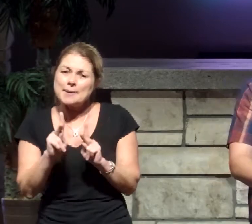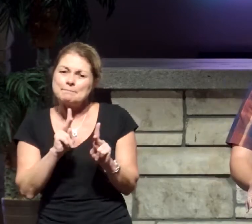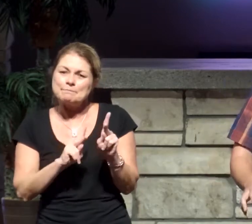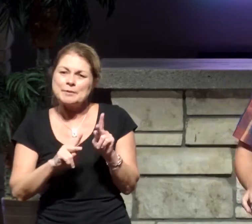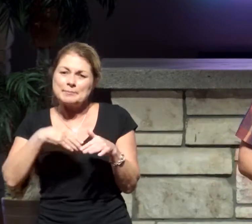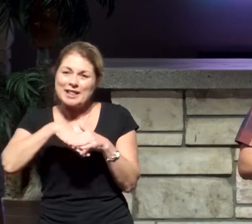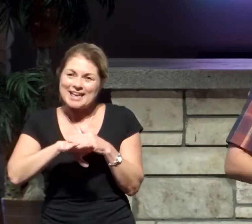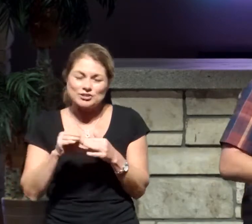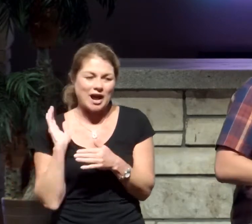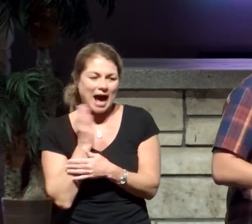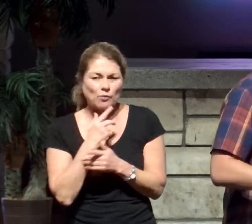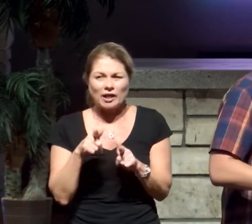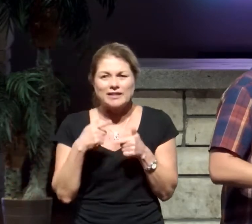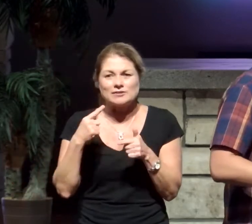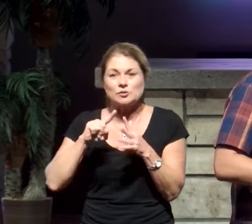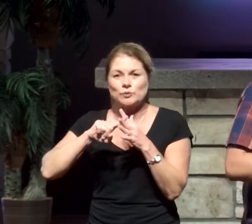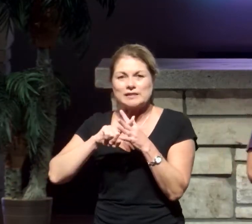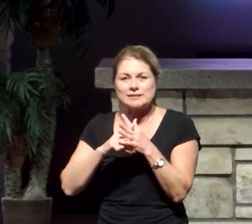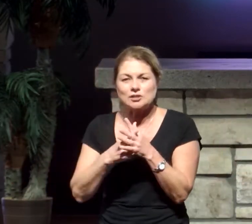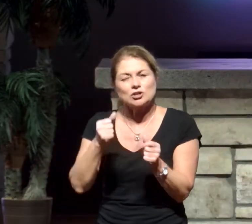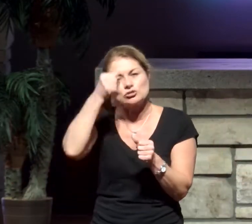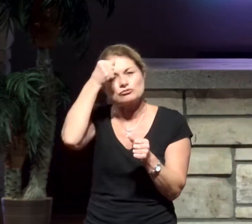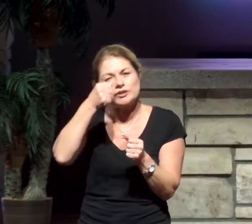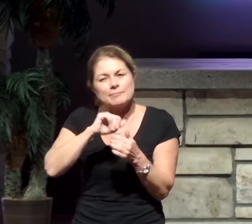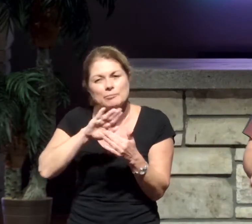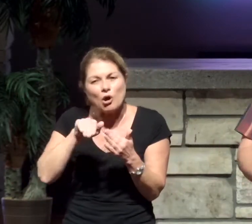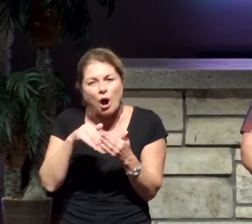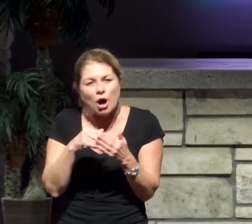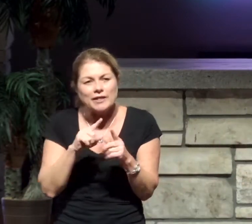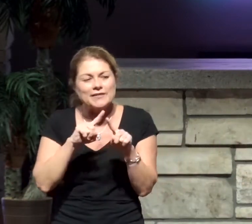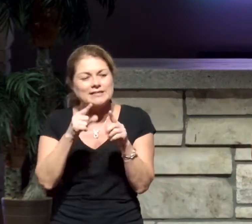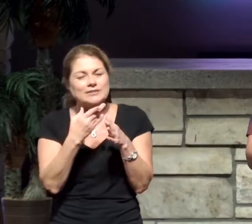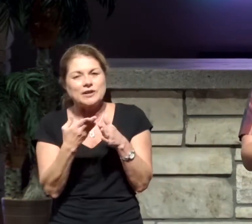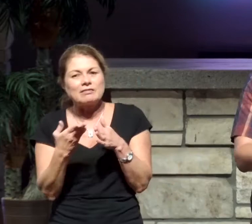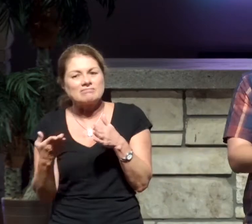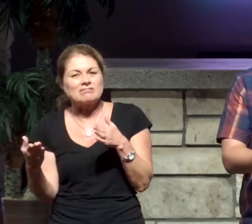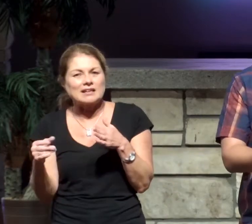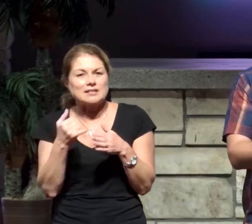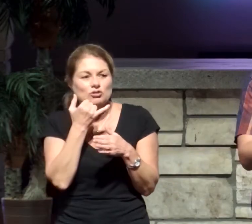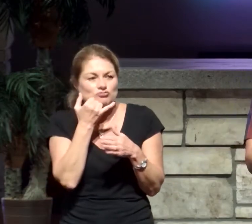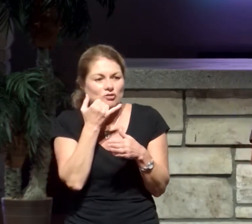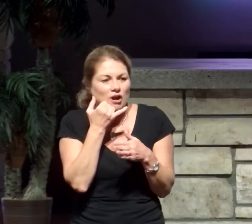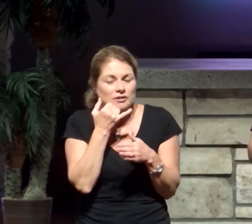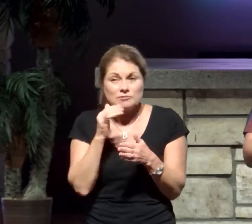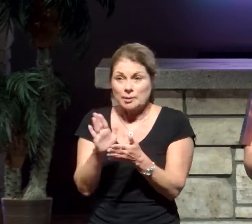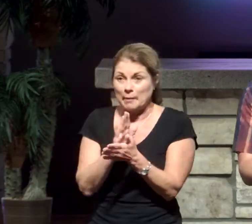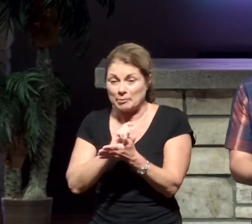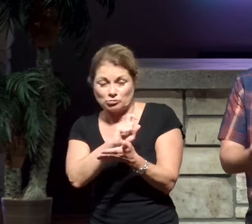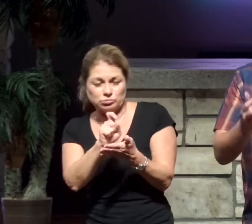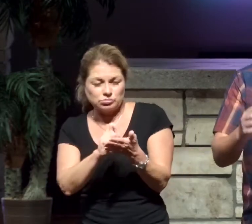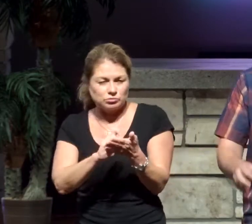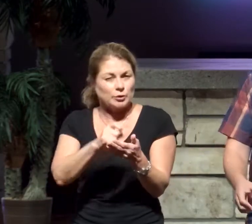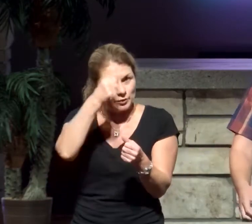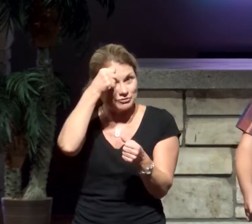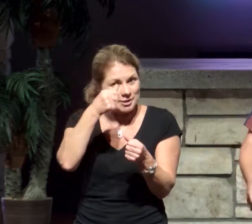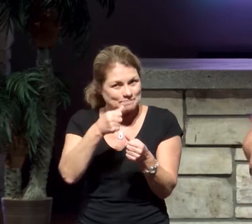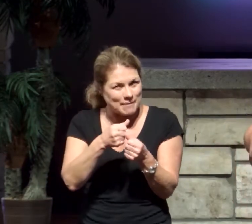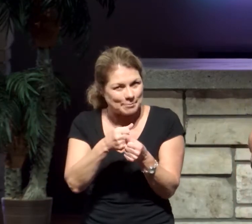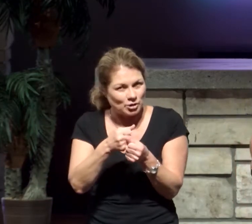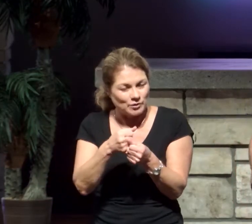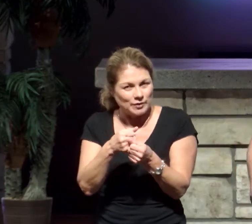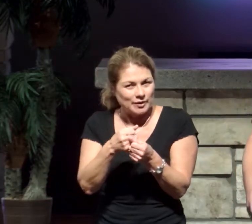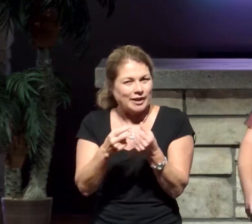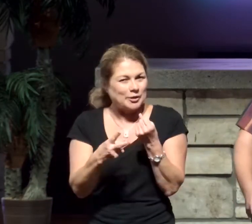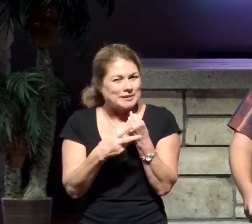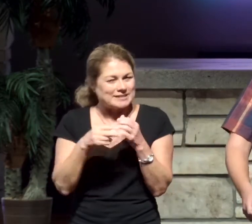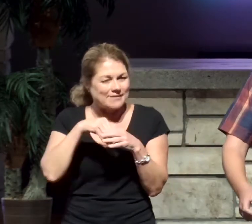we begin to keep a record of all the mistakes, all the things they wrong. We take sheets of paper, we write it down, we remember it, and we store it in our